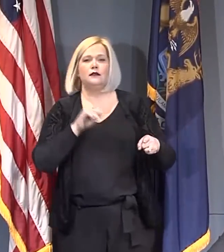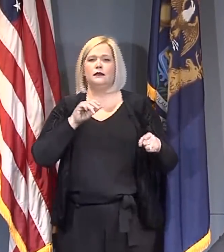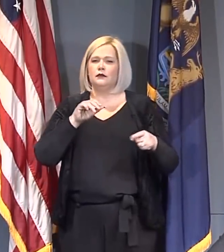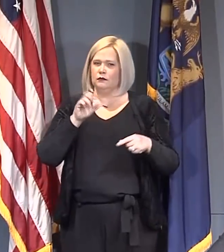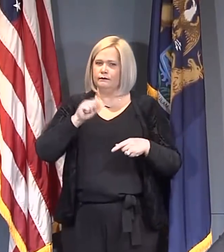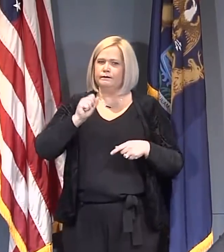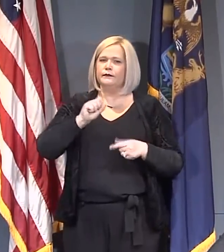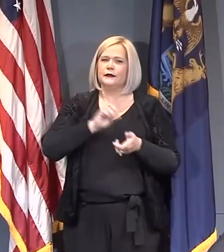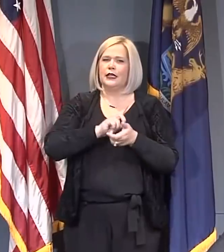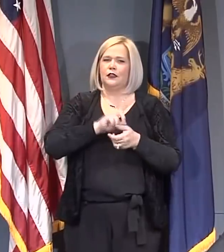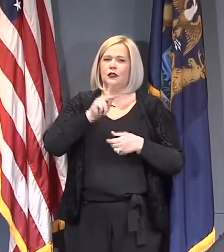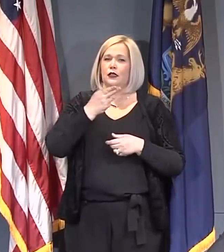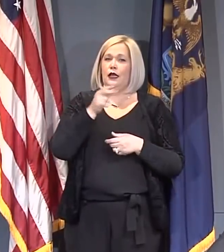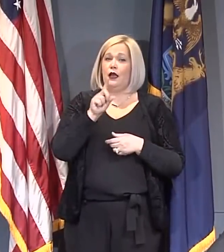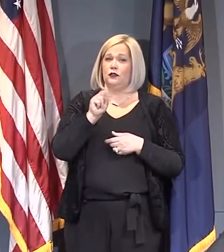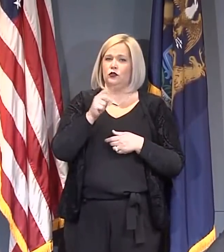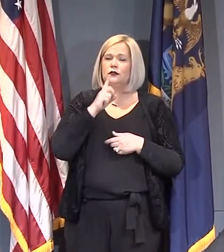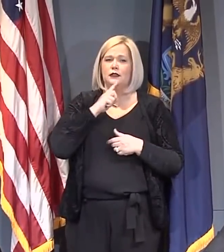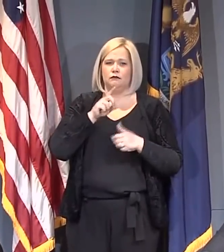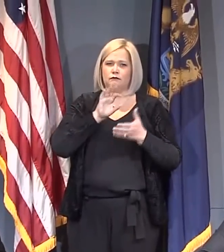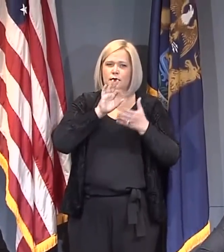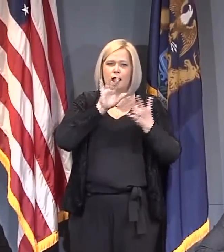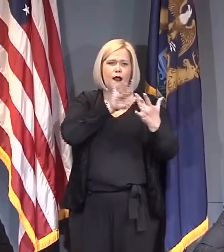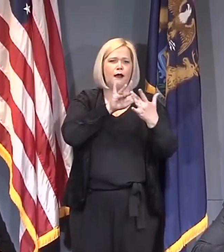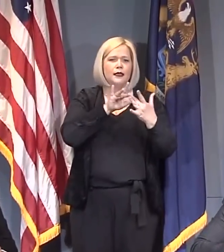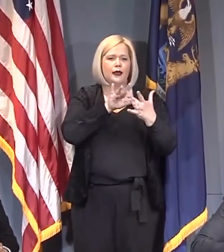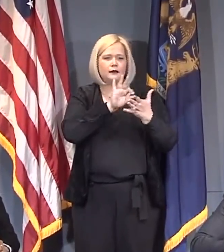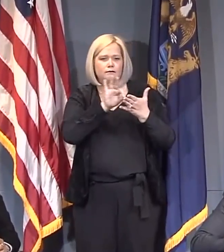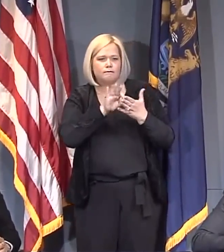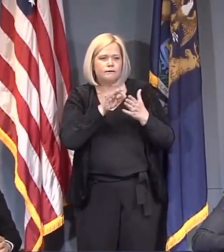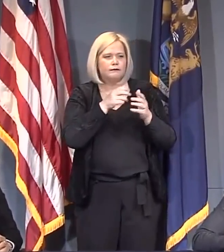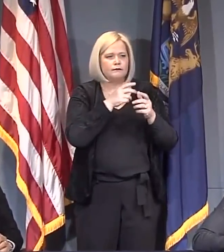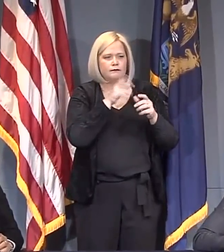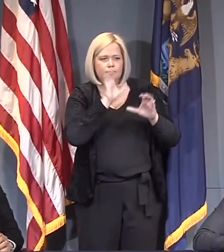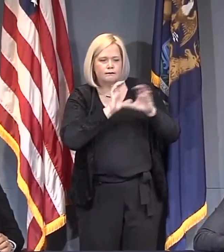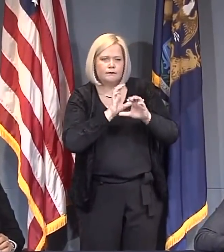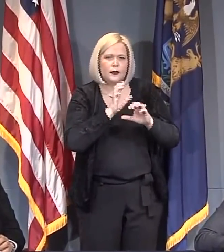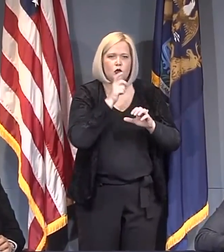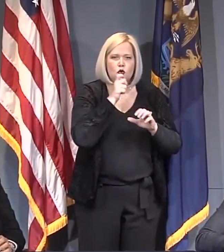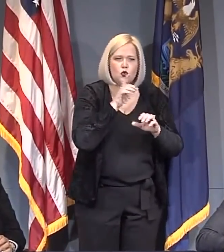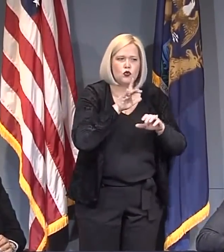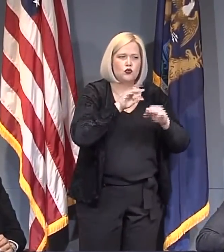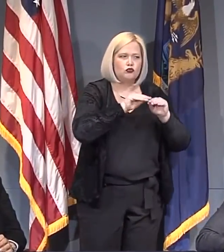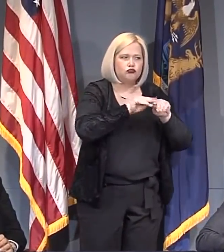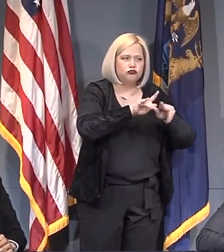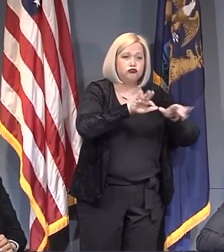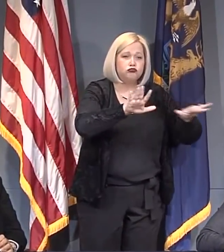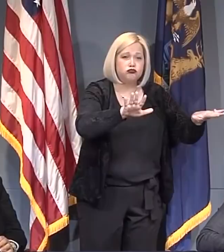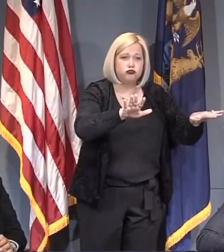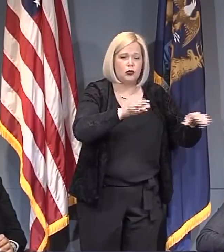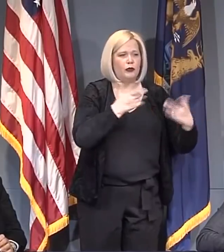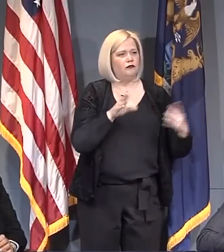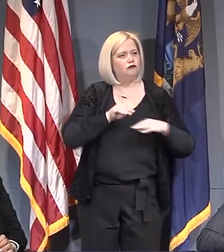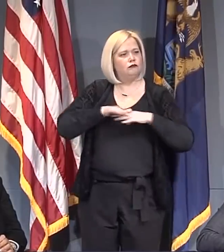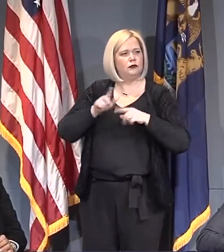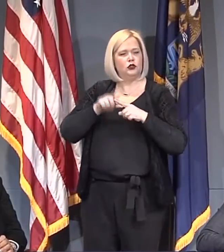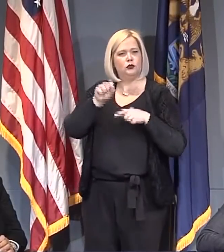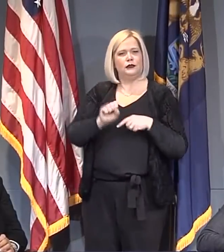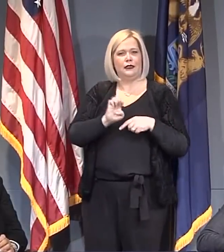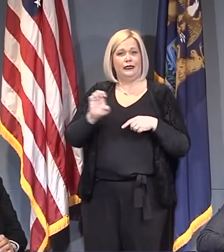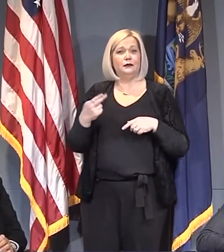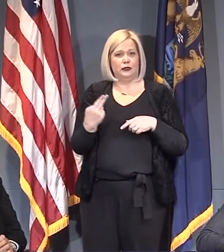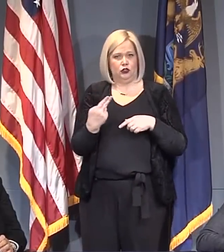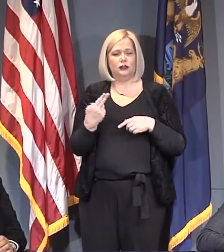very important to this public health response. We already sent out a team of contact tracers to Southeast Michigan, and we're already